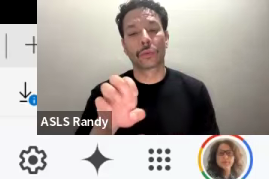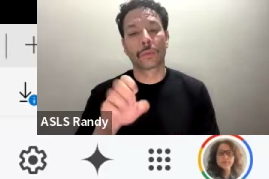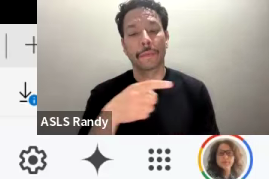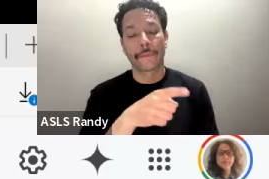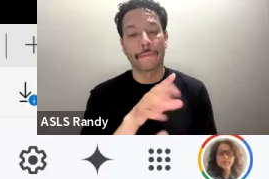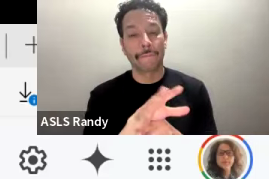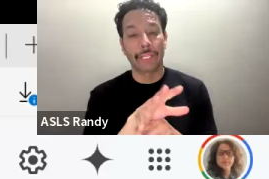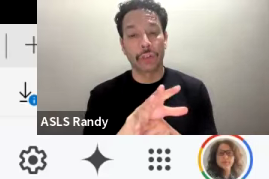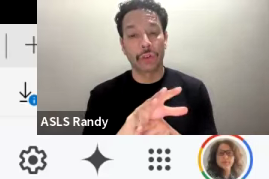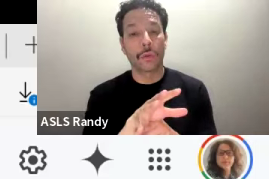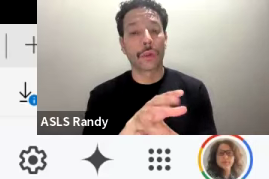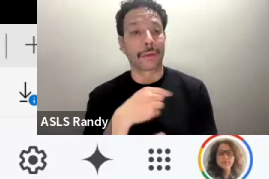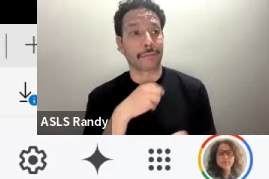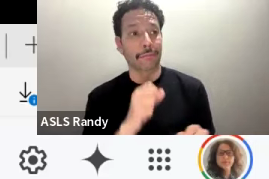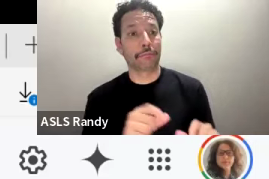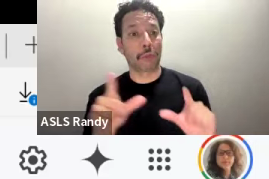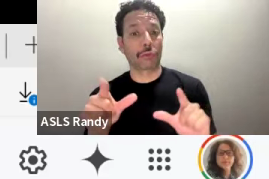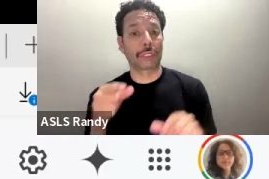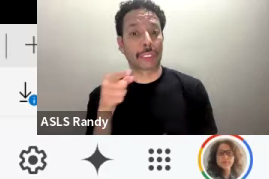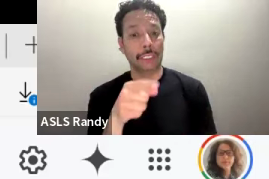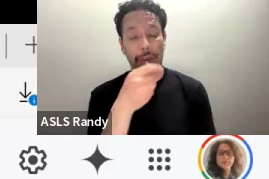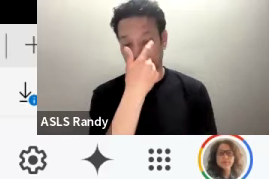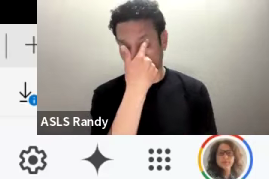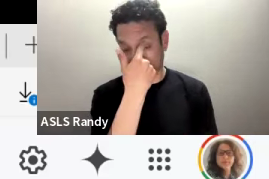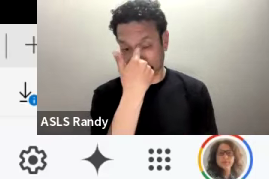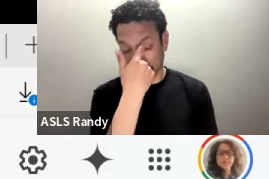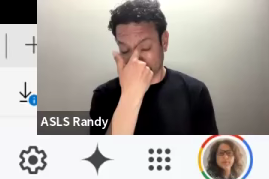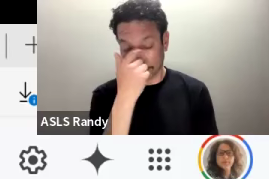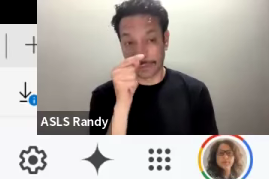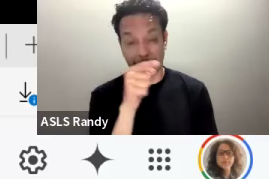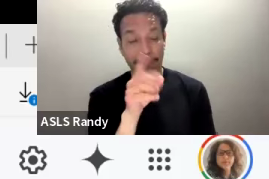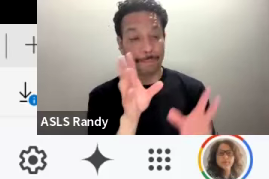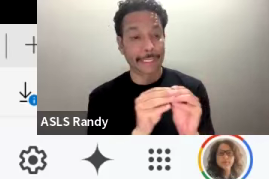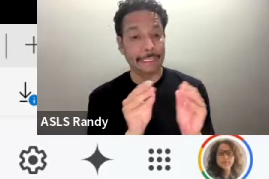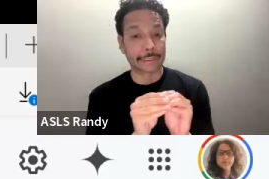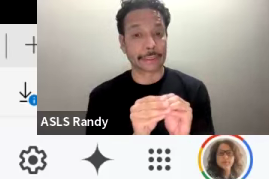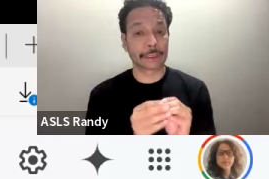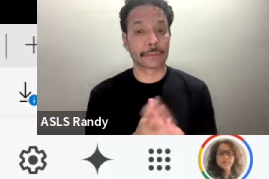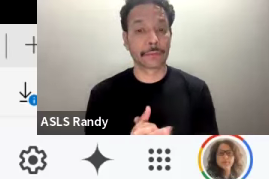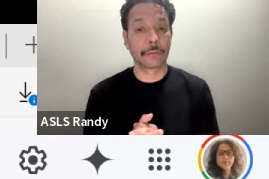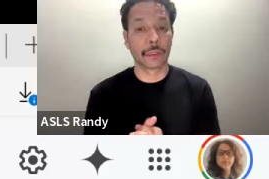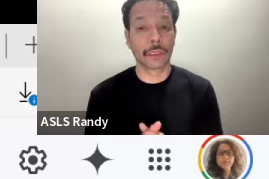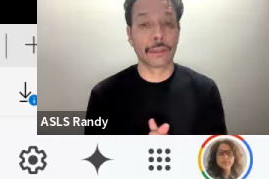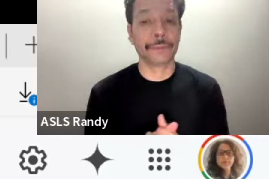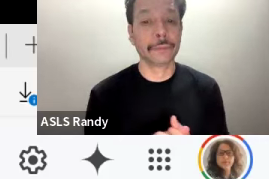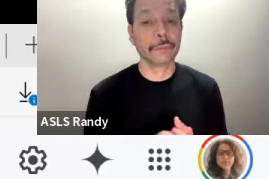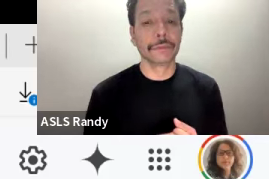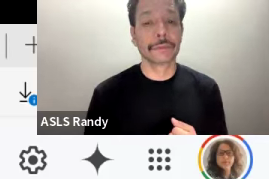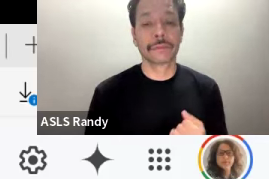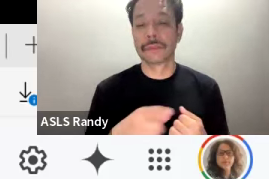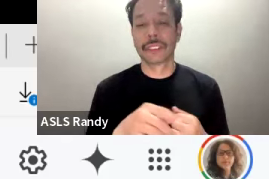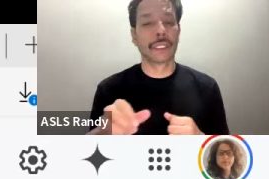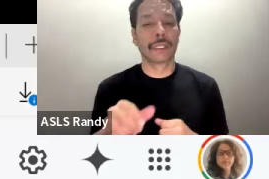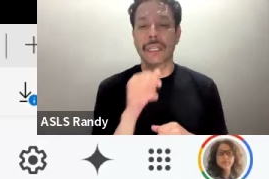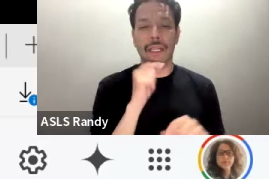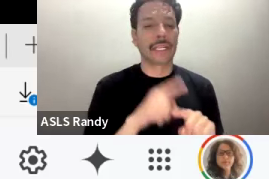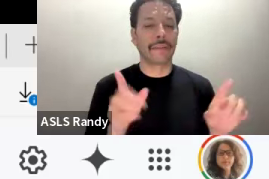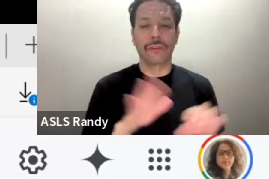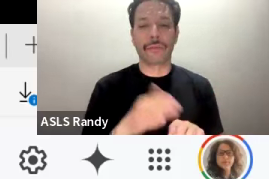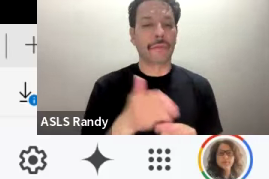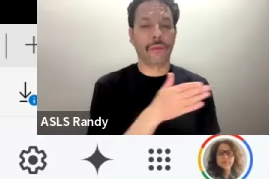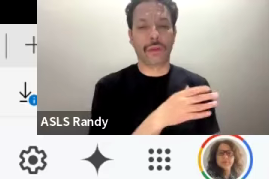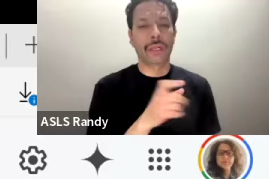video that we posted for that meeting. These are going to look different than the last ones. I need you to